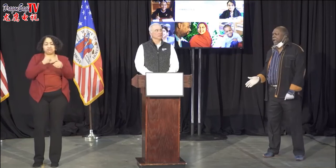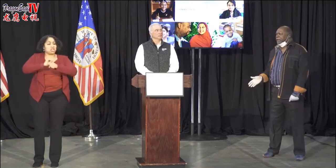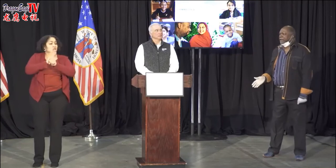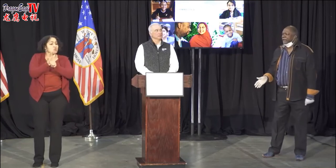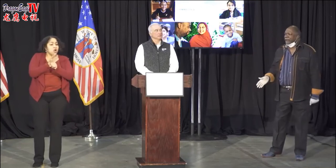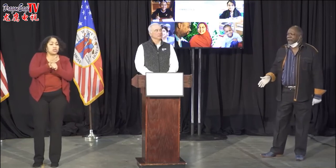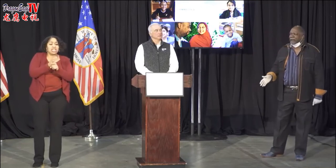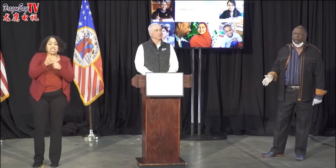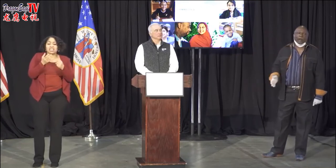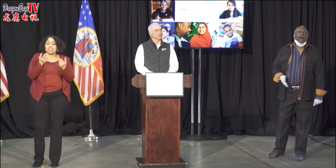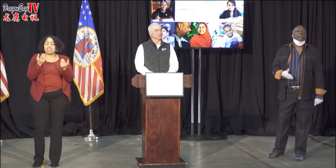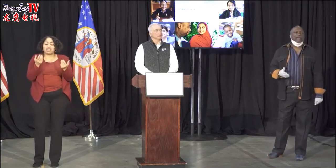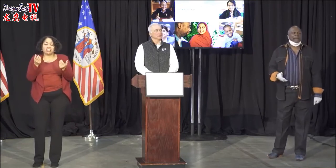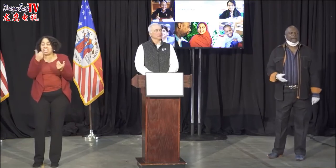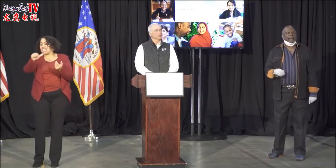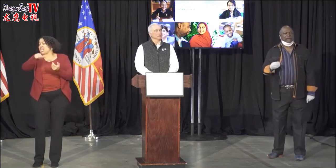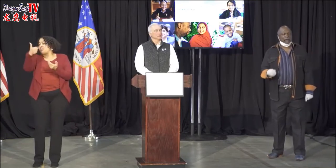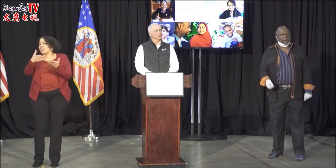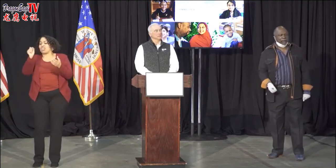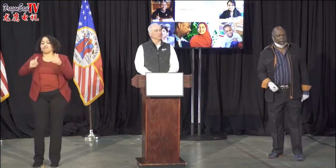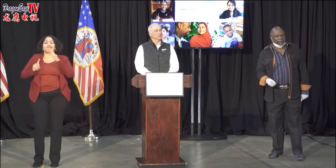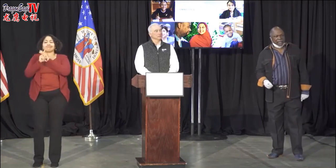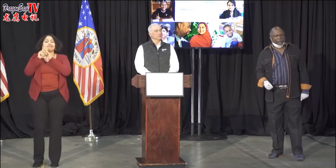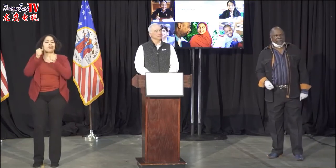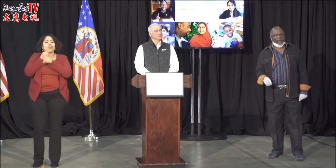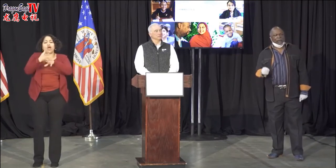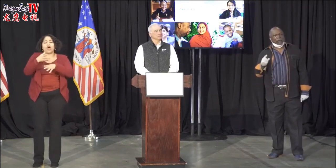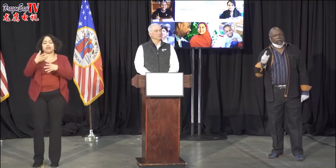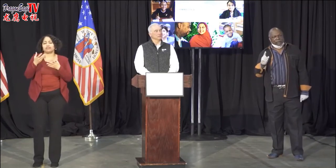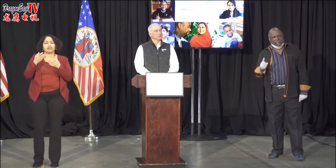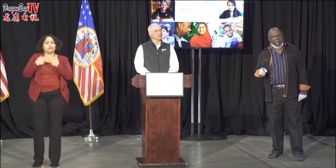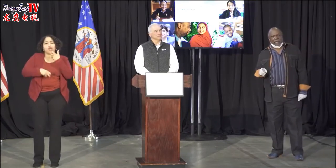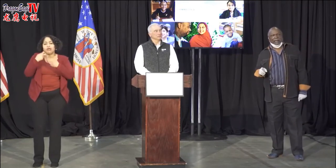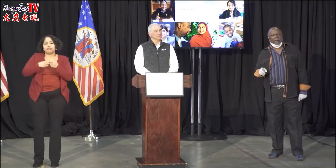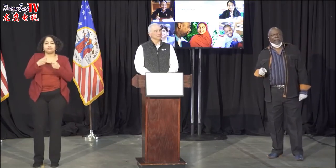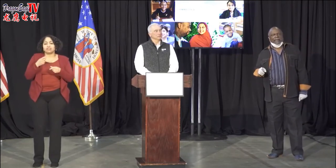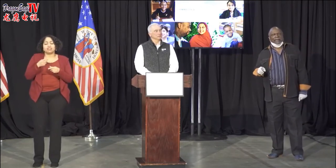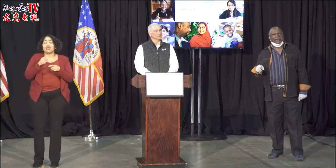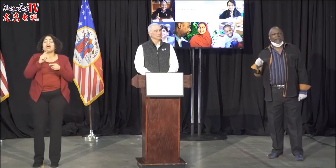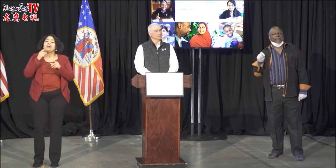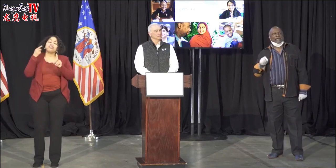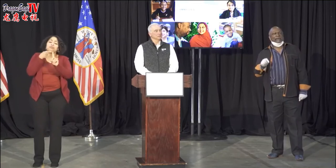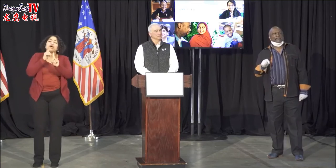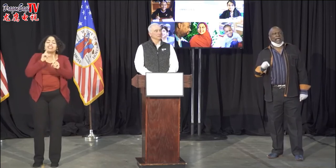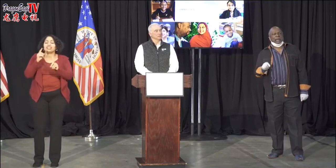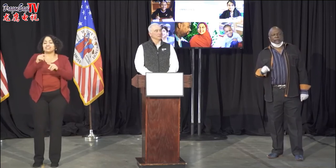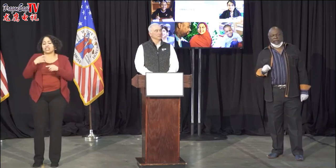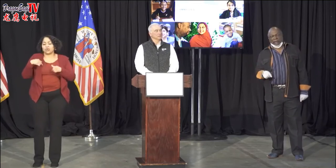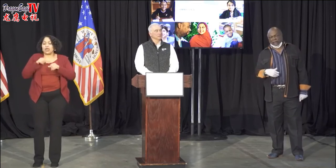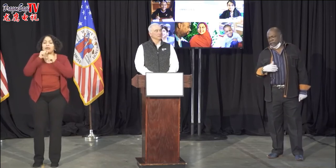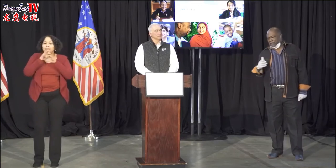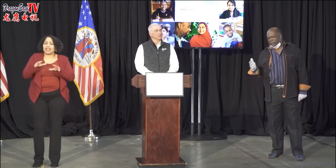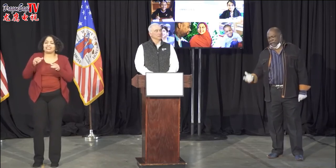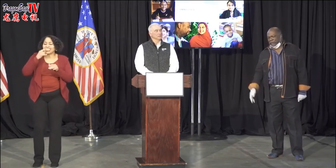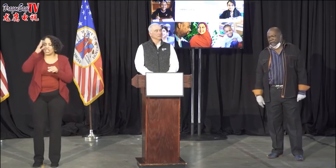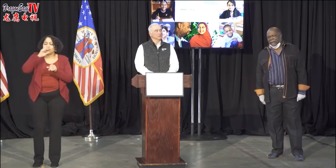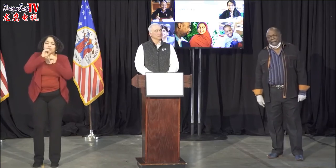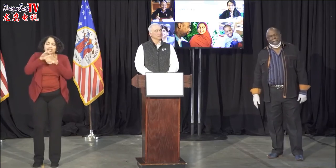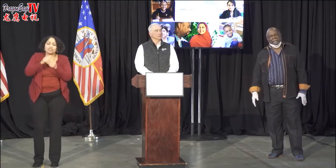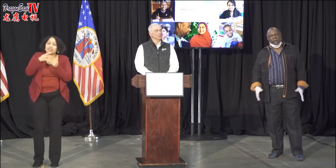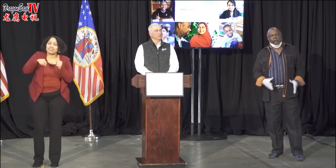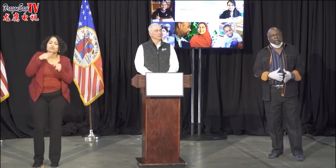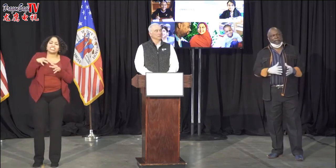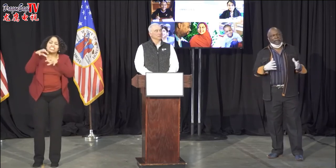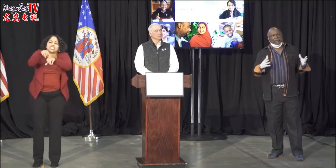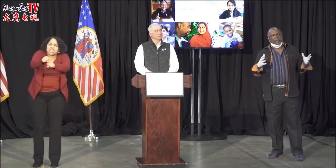this is the reality. And we're all blessed, and the children will be blessed. And so what we've done is seize the opportunity. There's an old